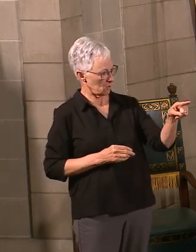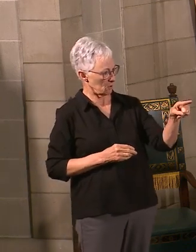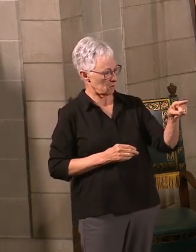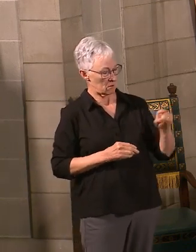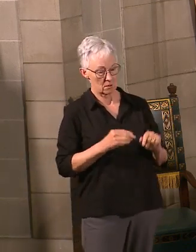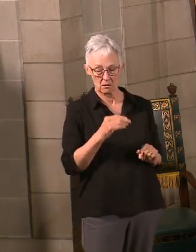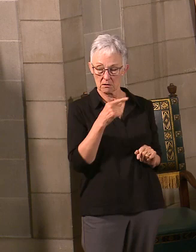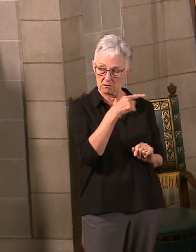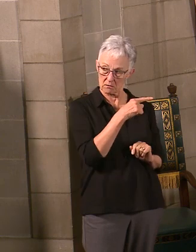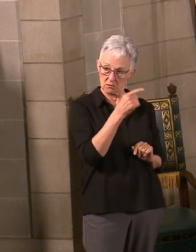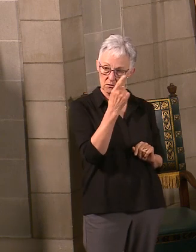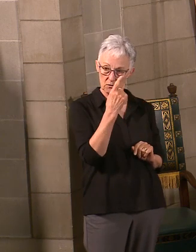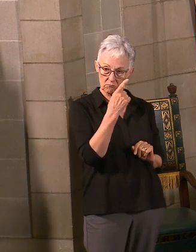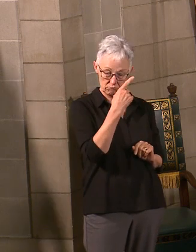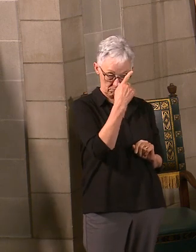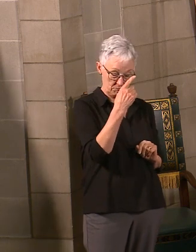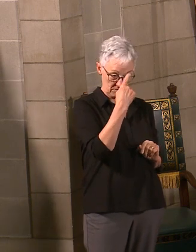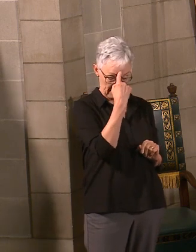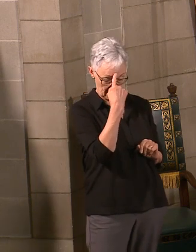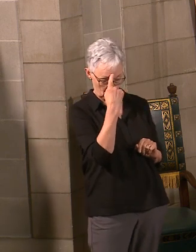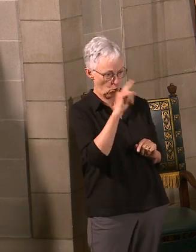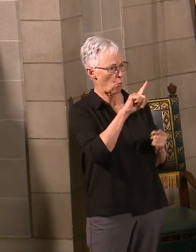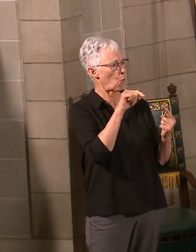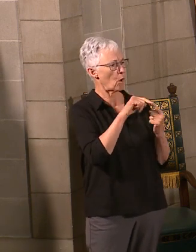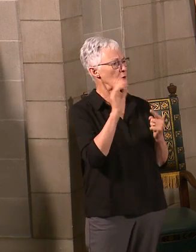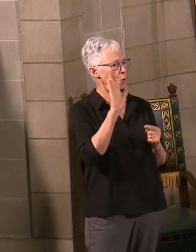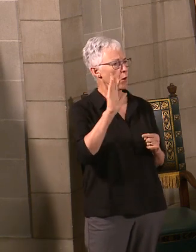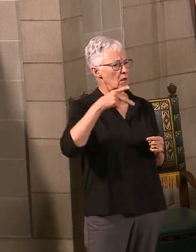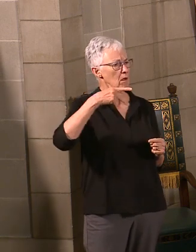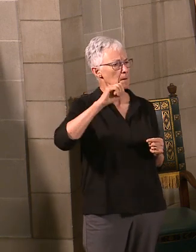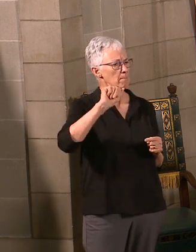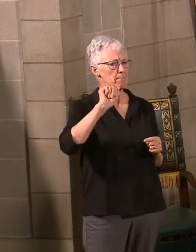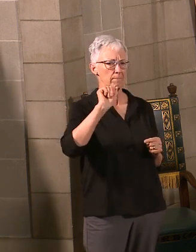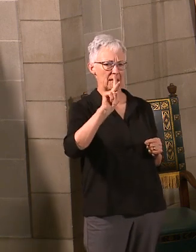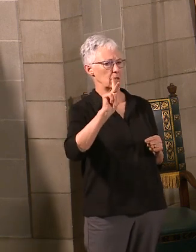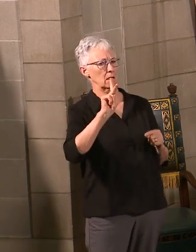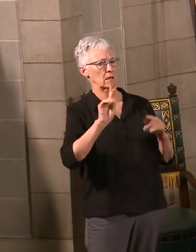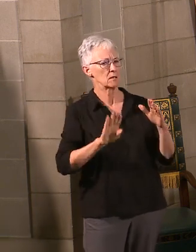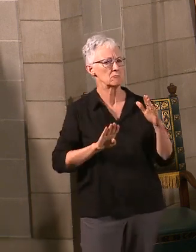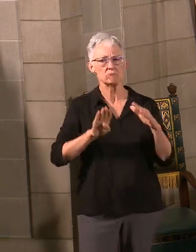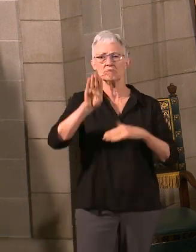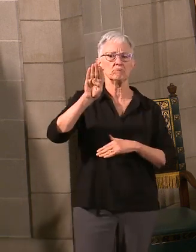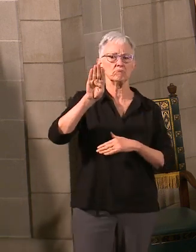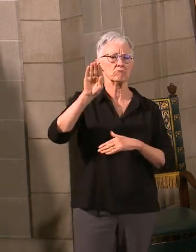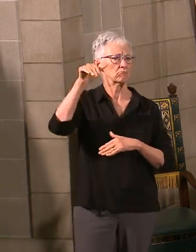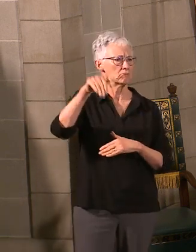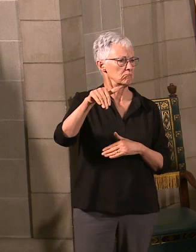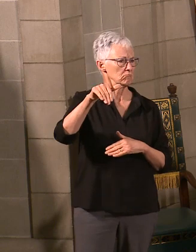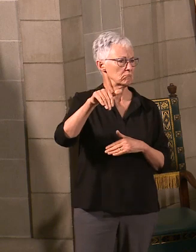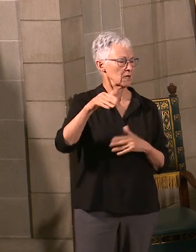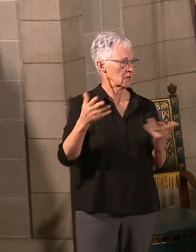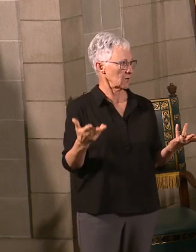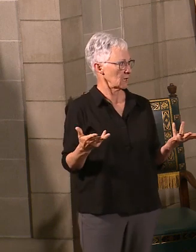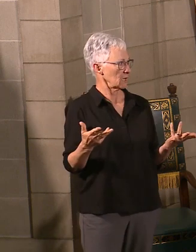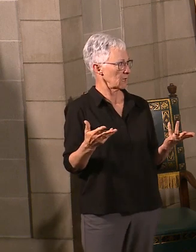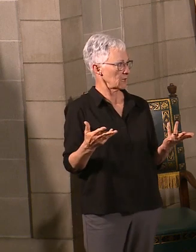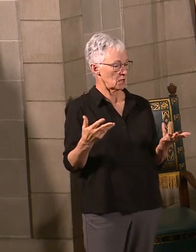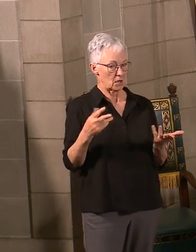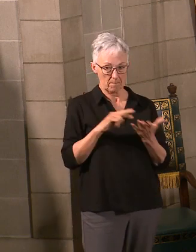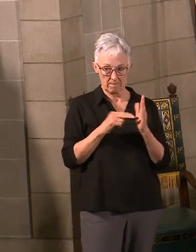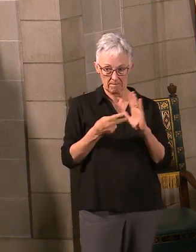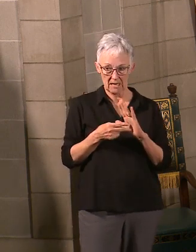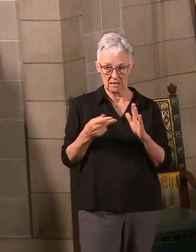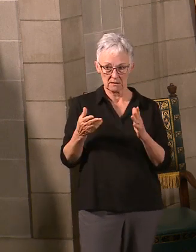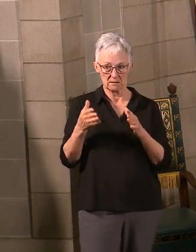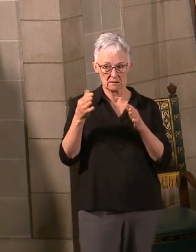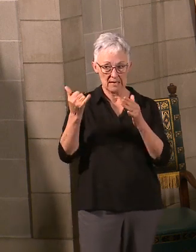it change the thinking about when the peak will be? Well, you look at the models, you think about it. Does it mean it might have been pushed out?